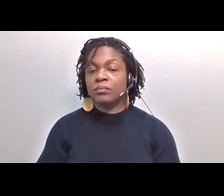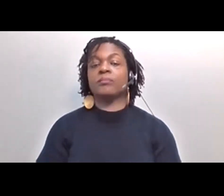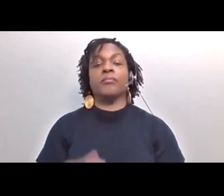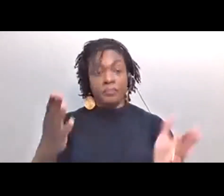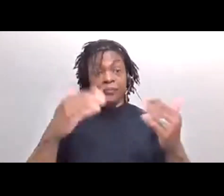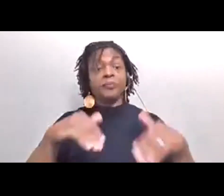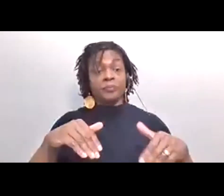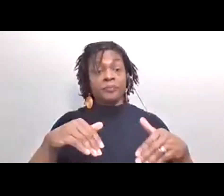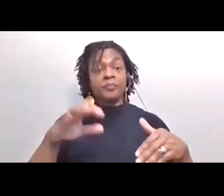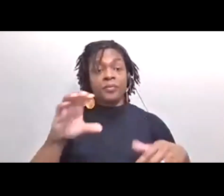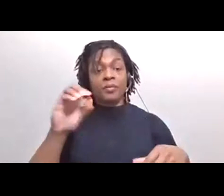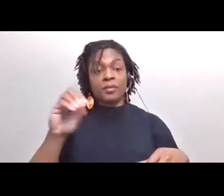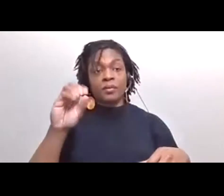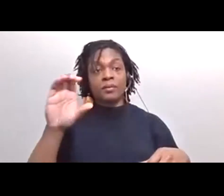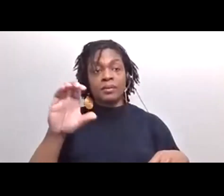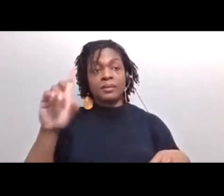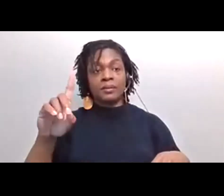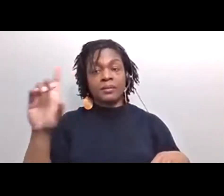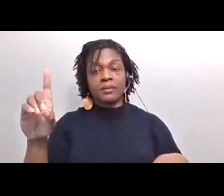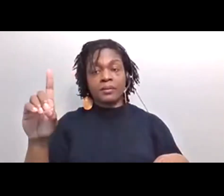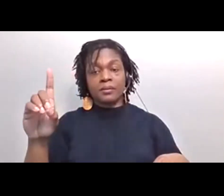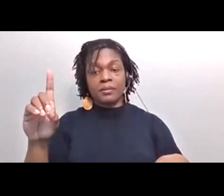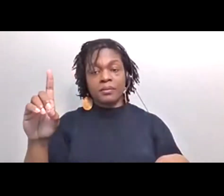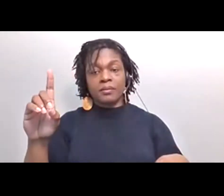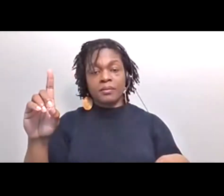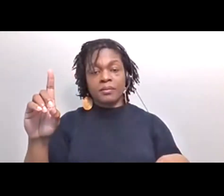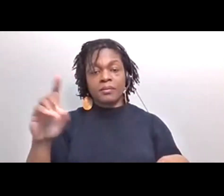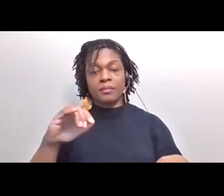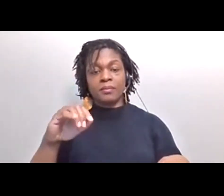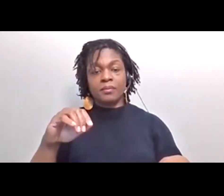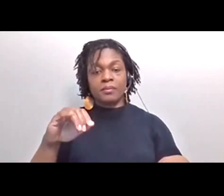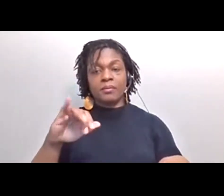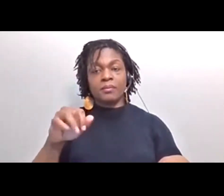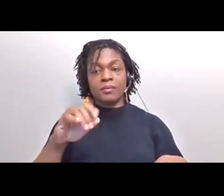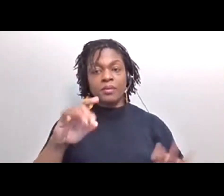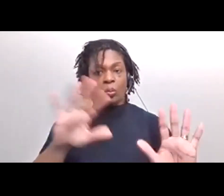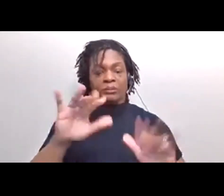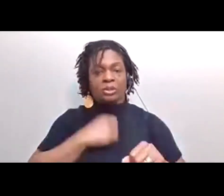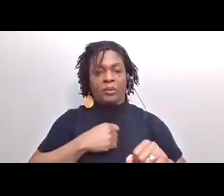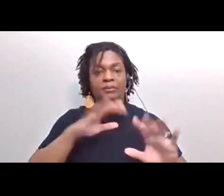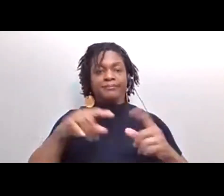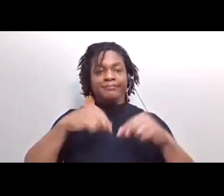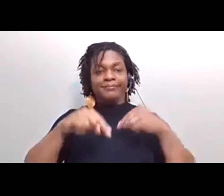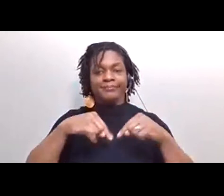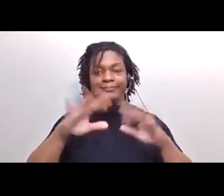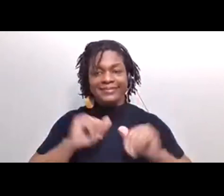Next, OCDD. No, sorry. Julie, could you please give an update? Sorry about that.